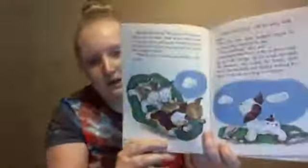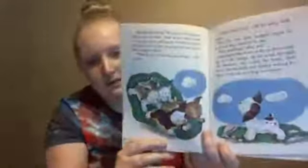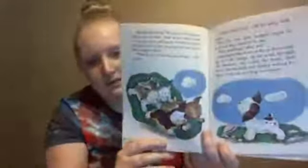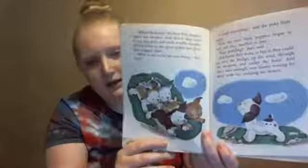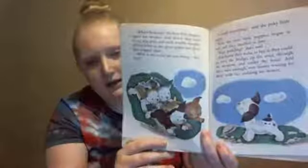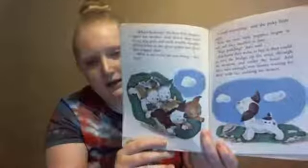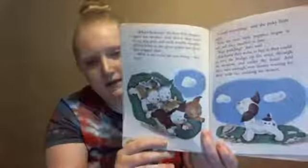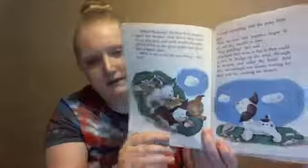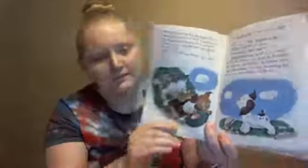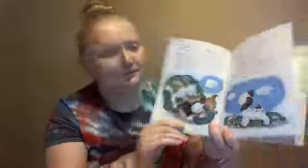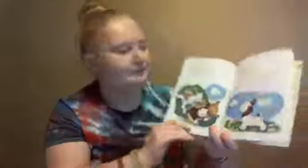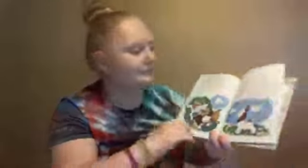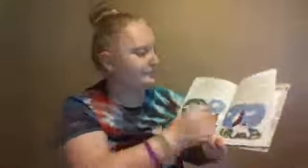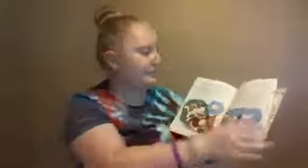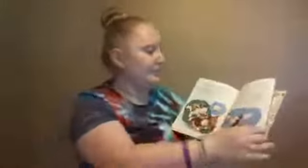them running?